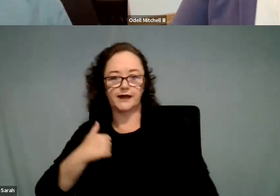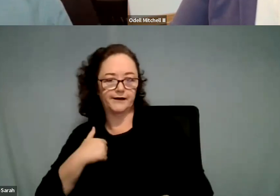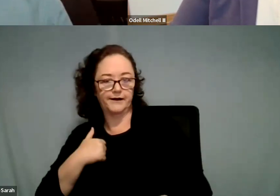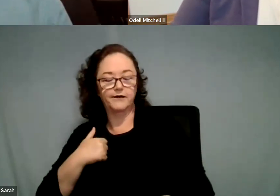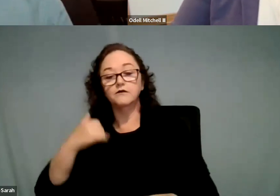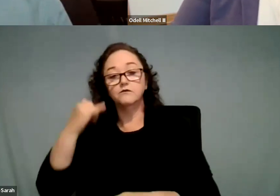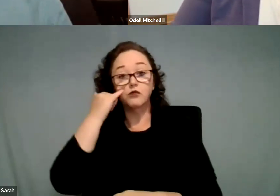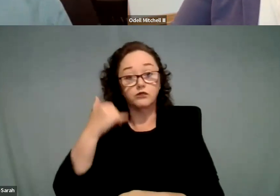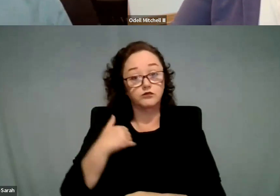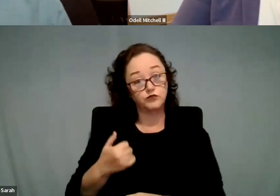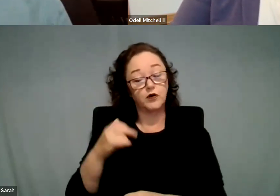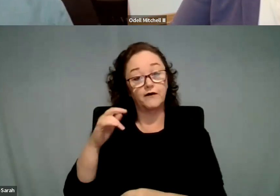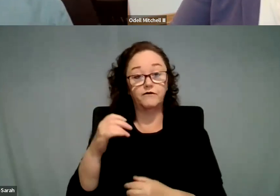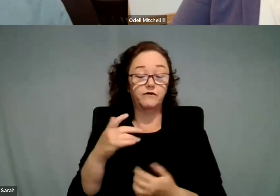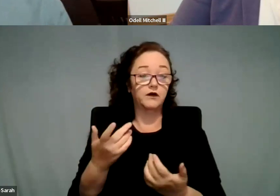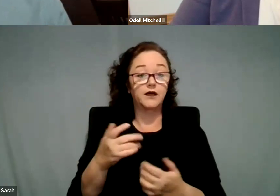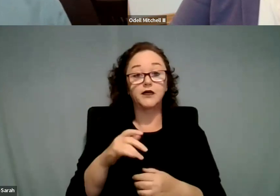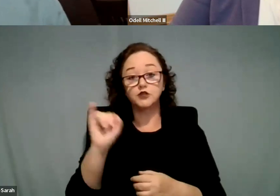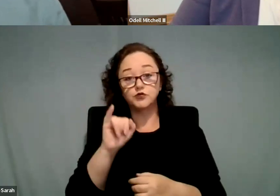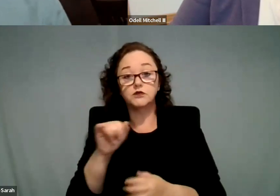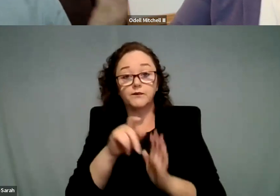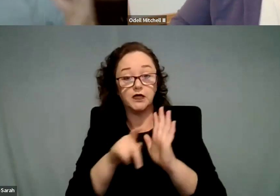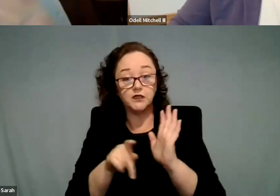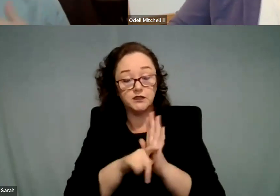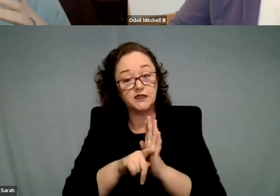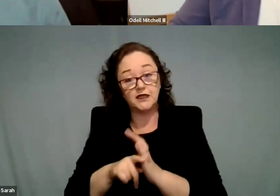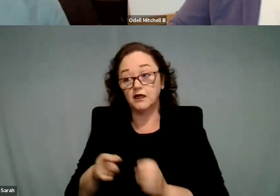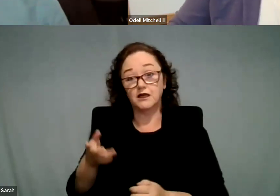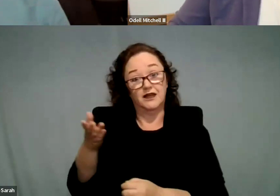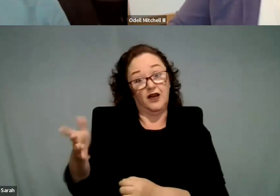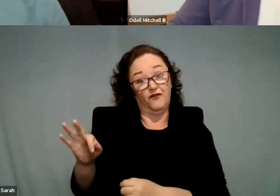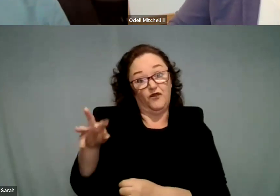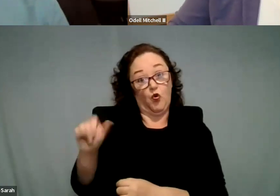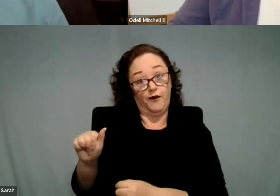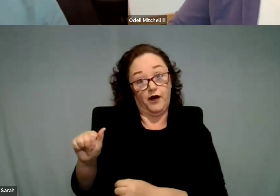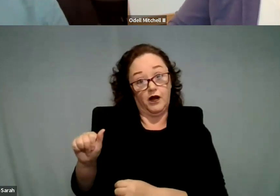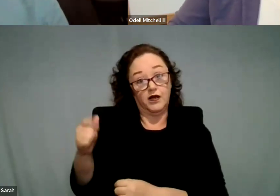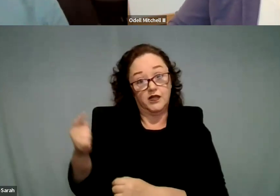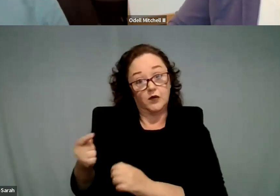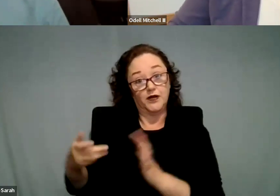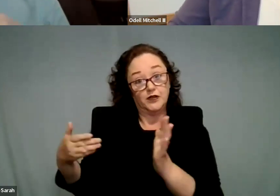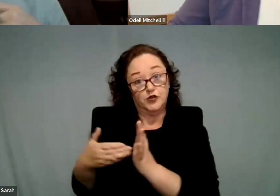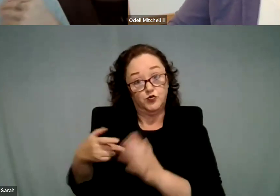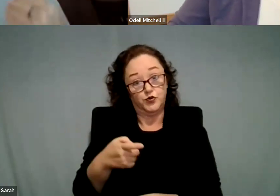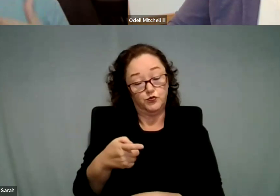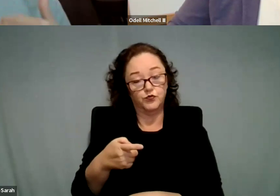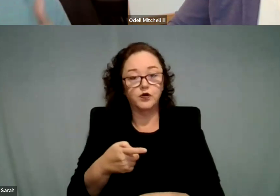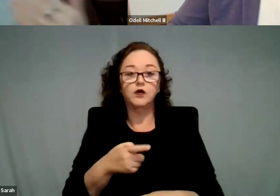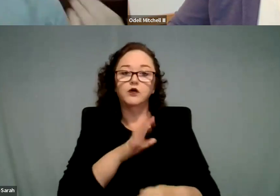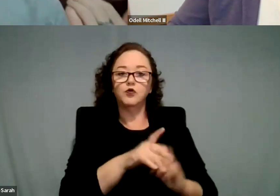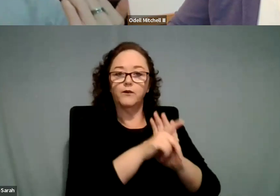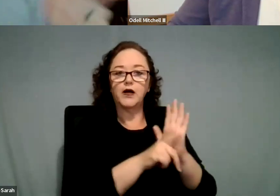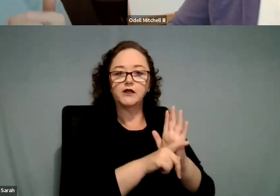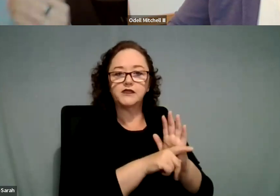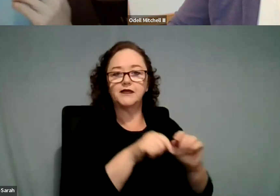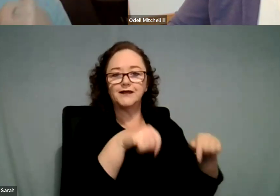something in Florida that someone sues you over, typically your Illinois policy is going to cover you. But insurance